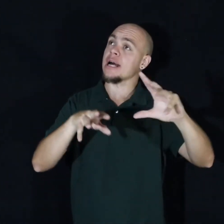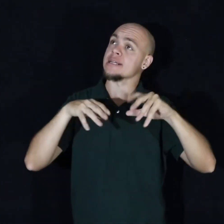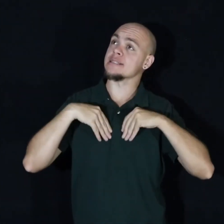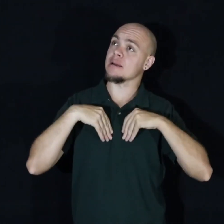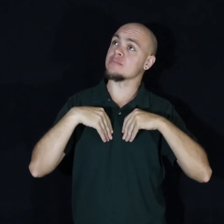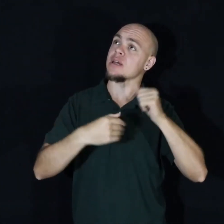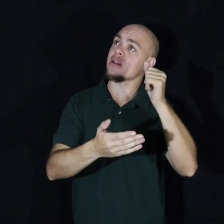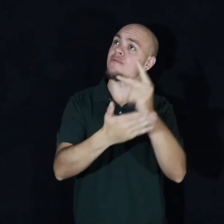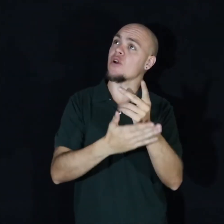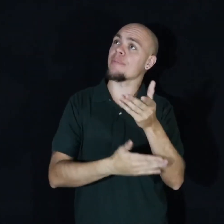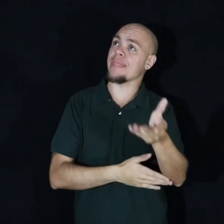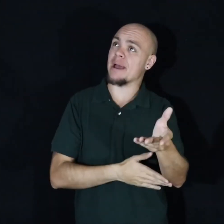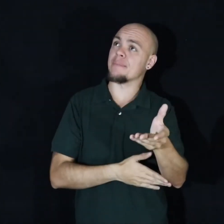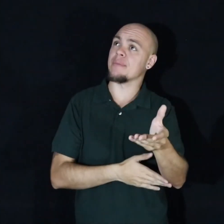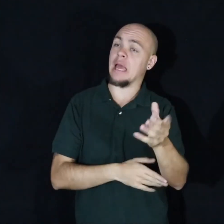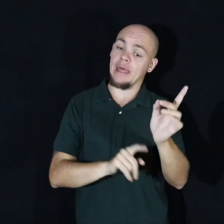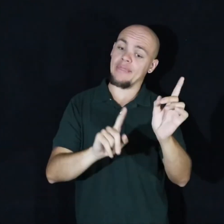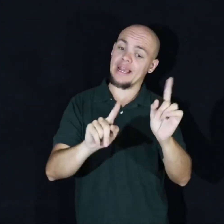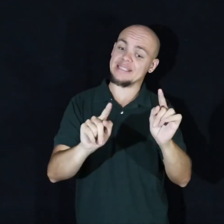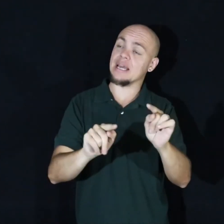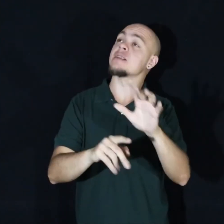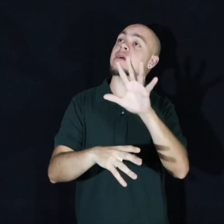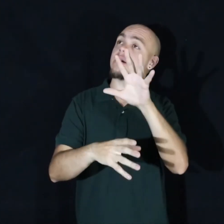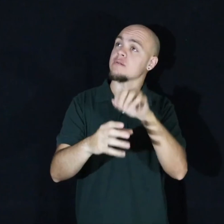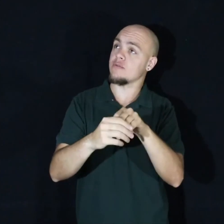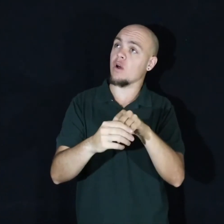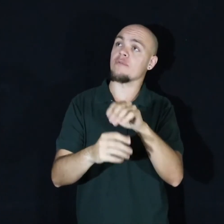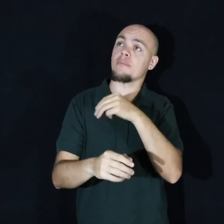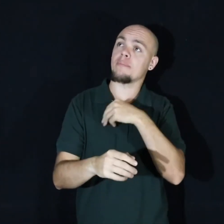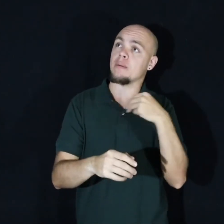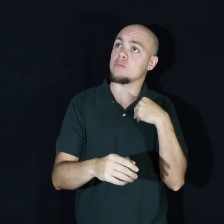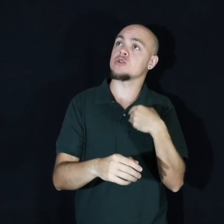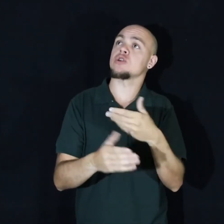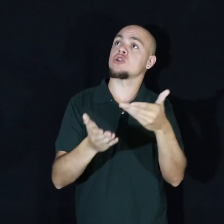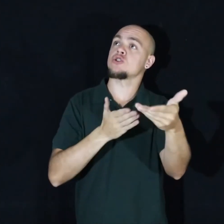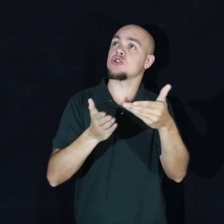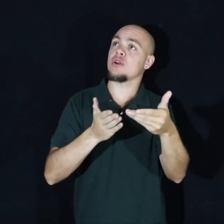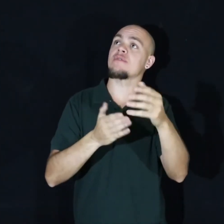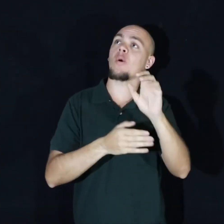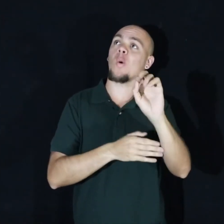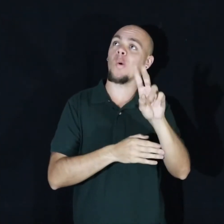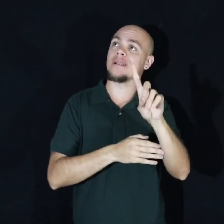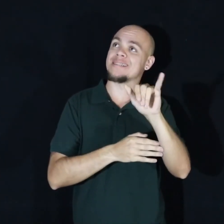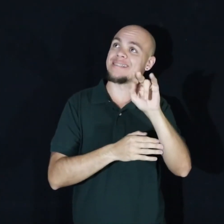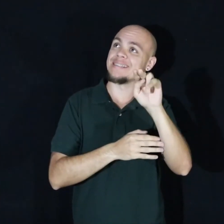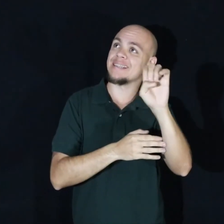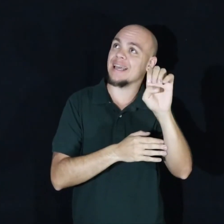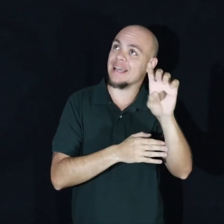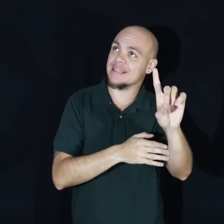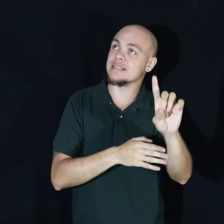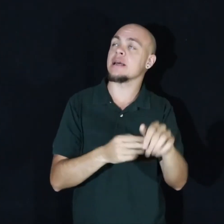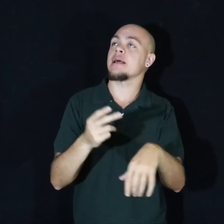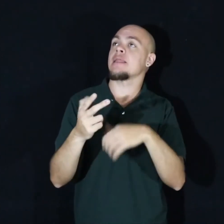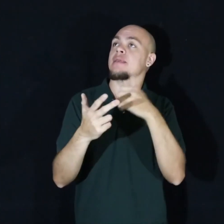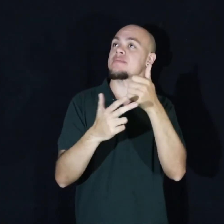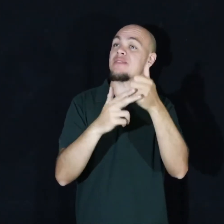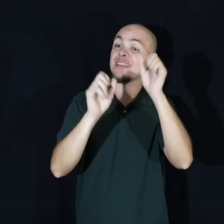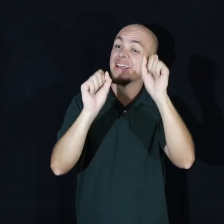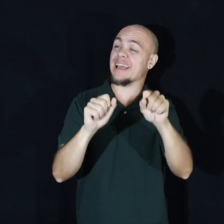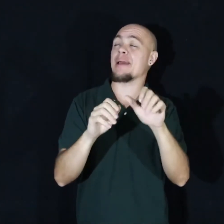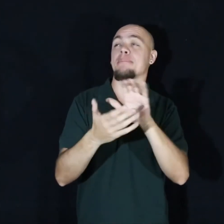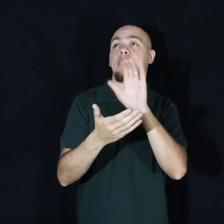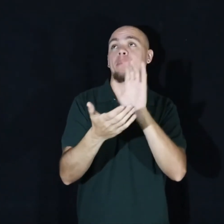them and accept them. They will be allowed to not only attend, but to be members, to serve, to be ordained, to be